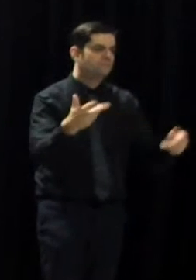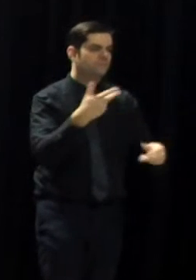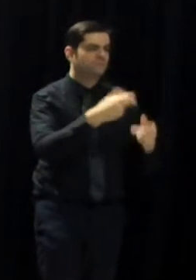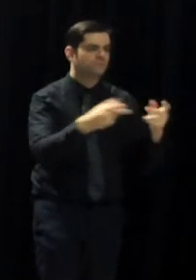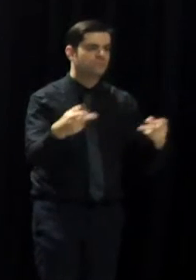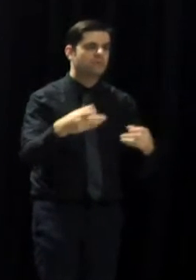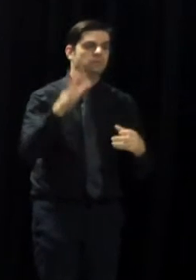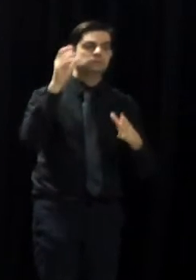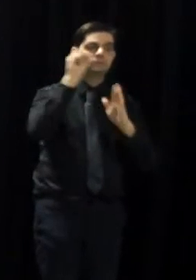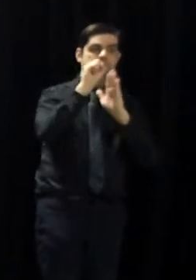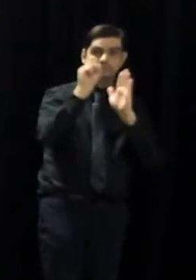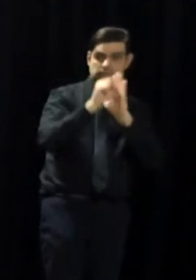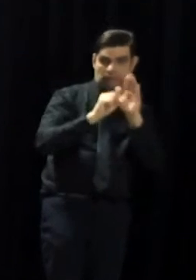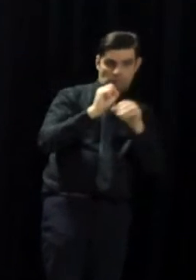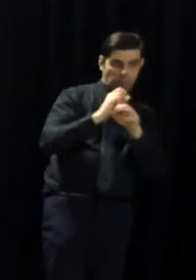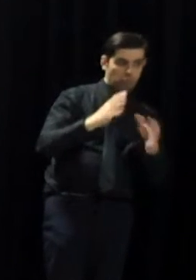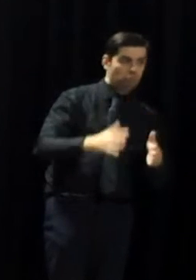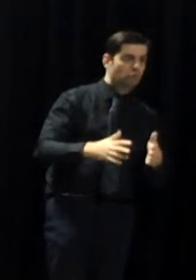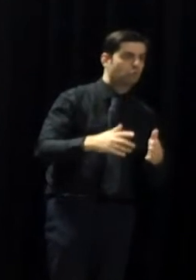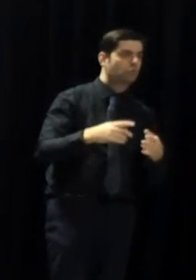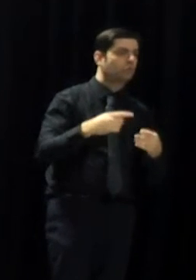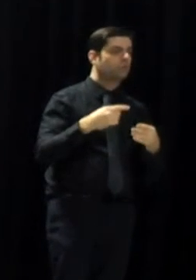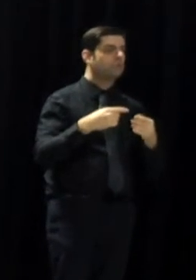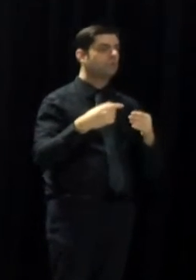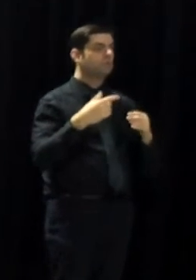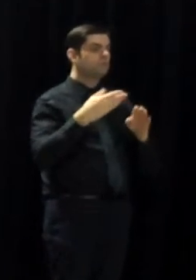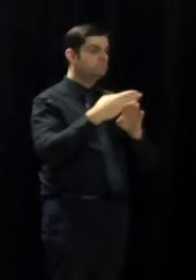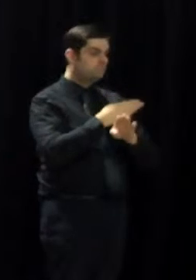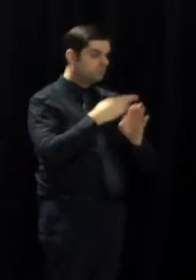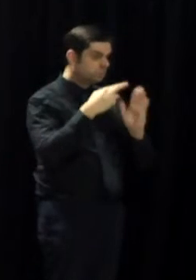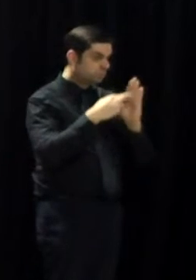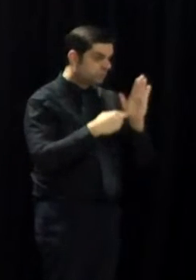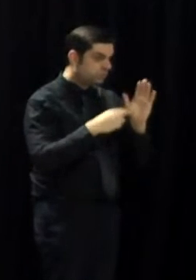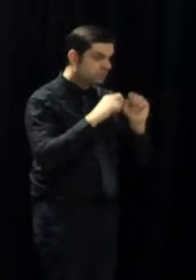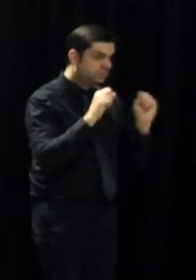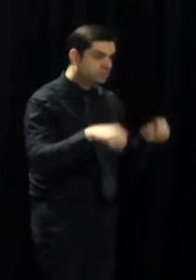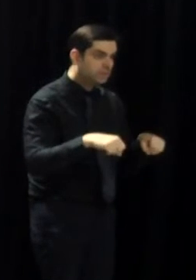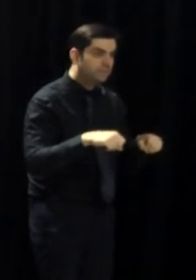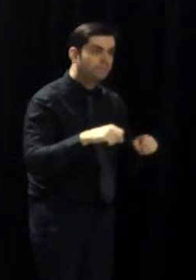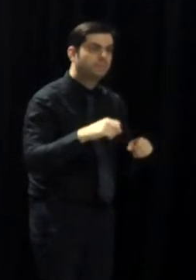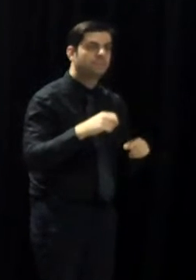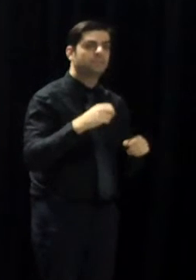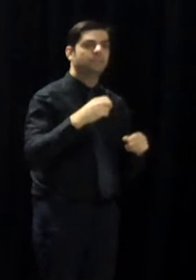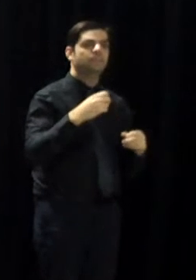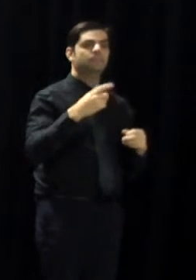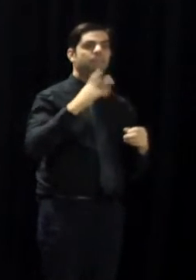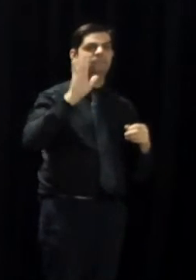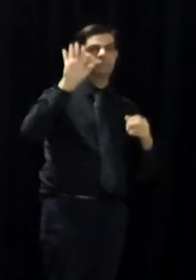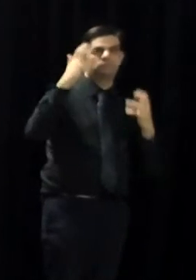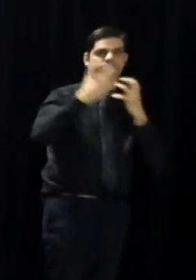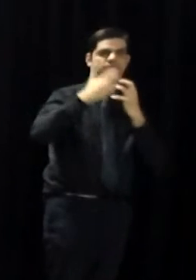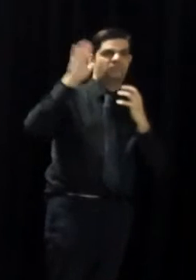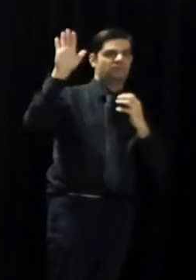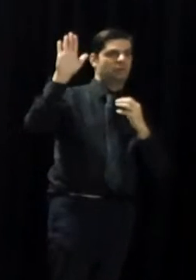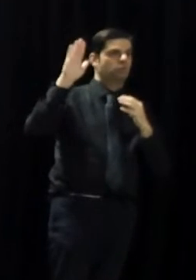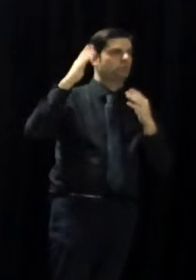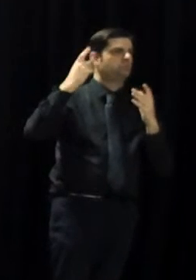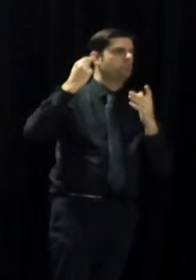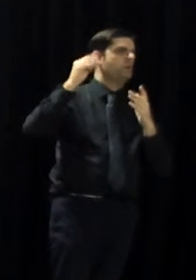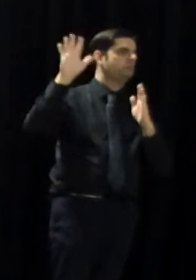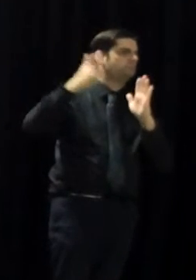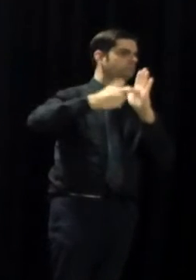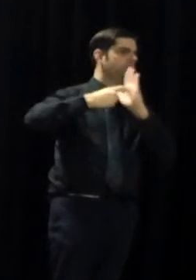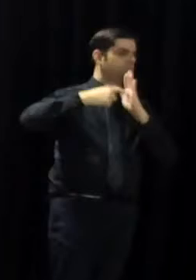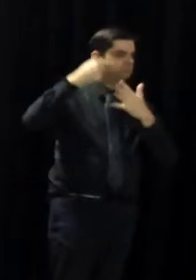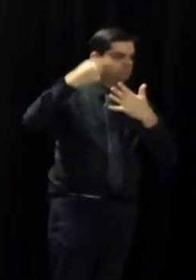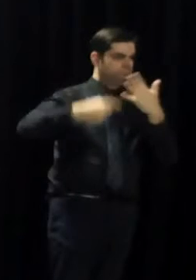system, that system would have to interface with their vaccination system to make sure that we're tracking who everybody is. So the state's going to have to do